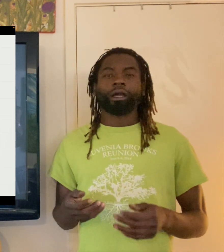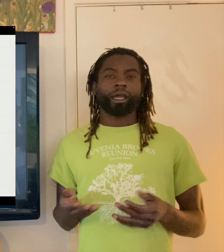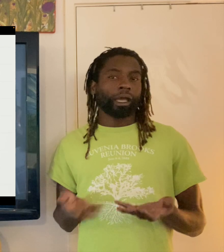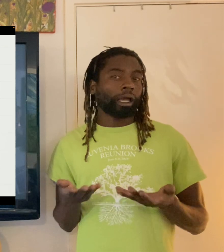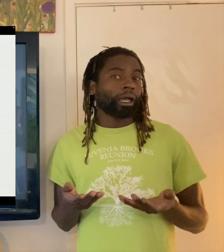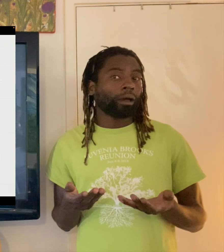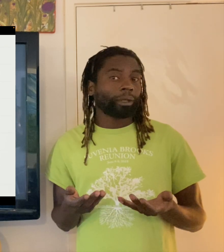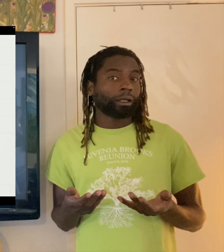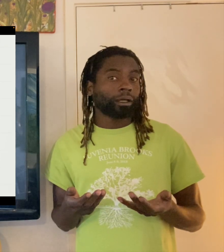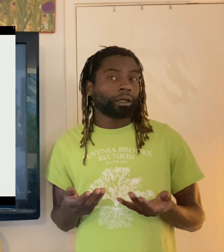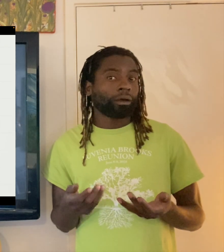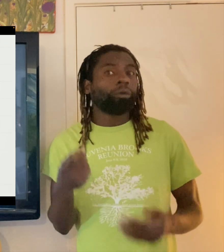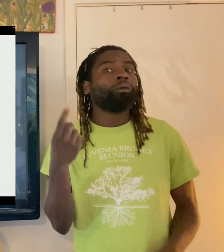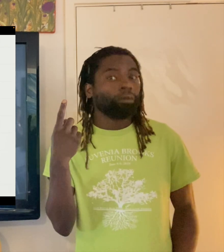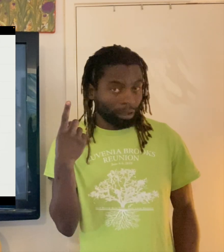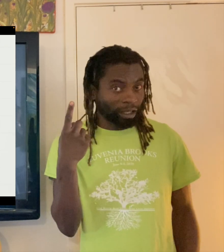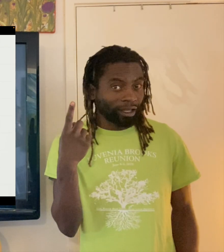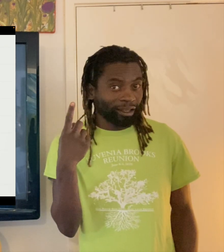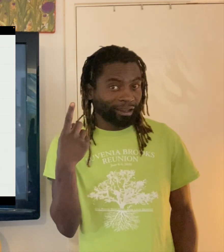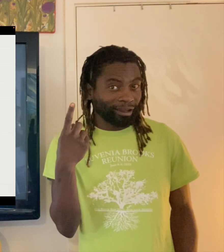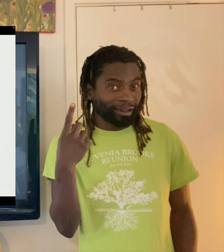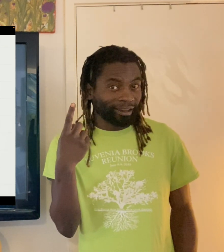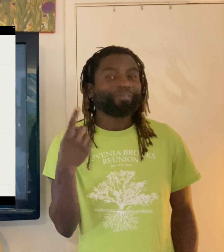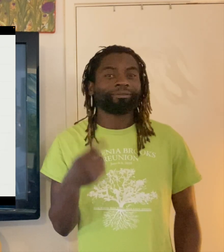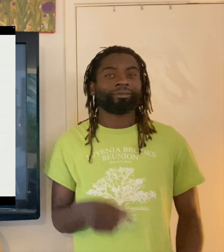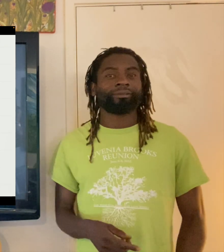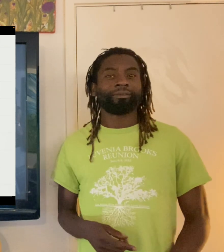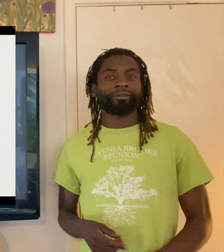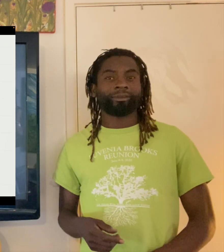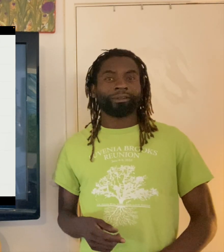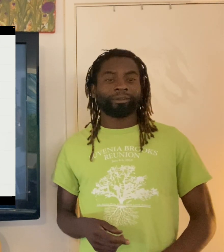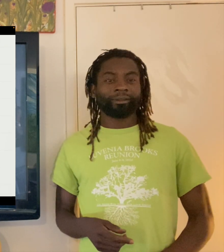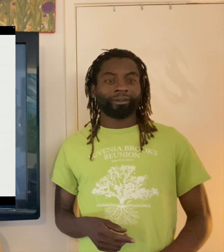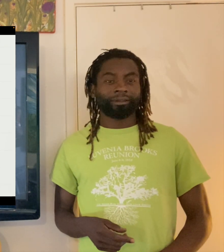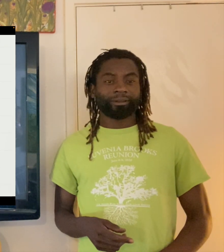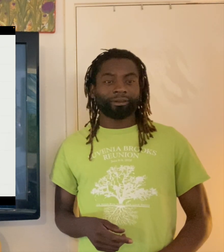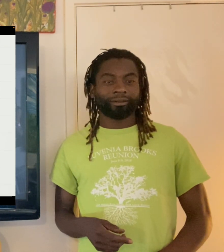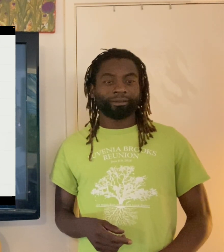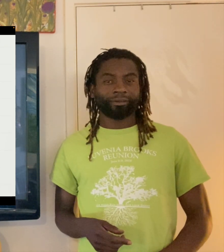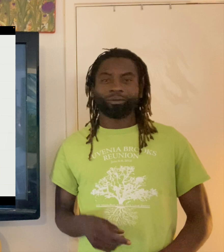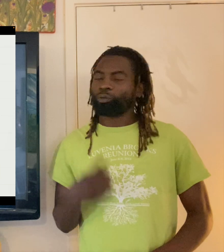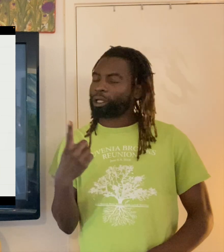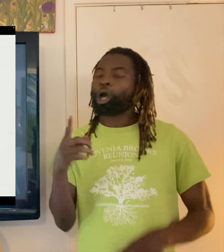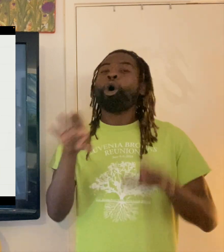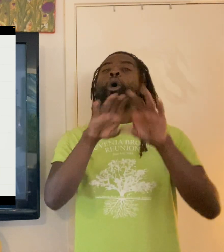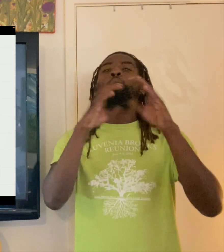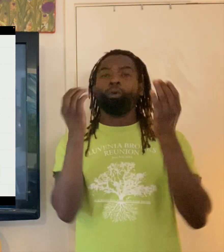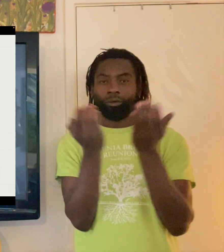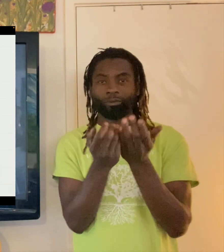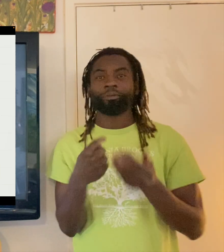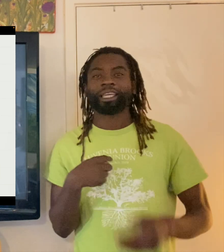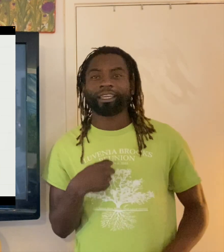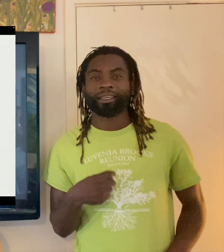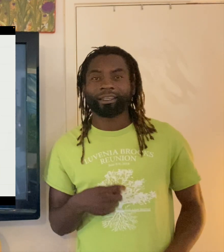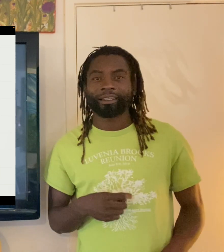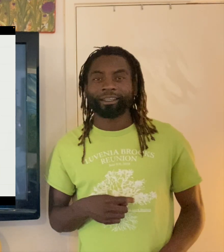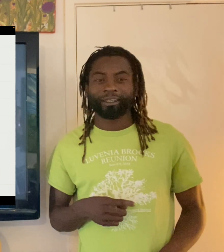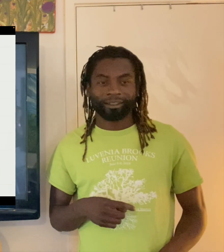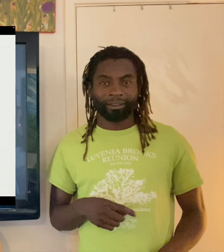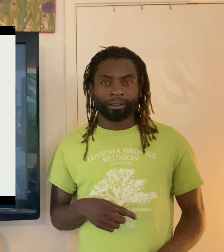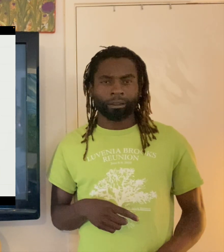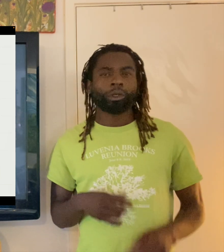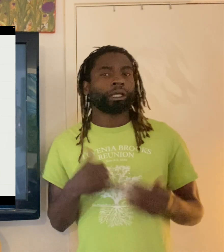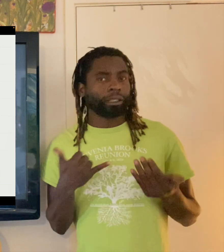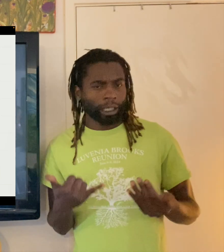see? Yes, there is just 1 me. 1 whole me. Yay! But